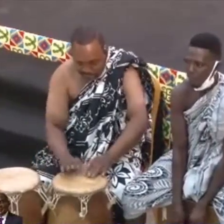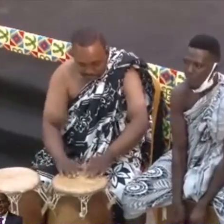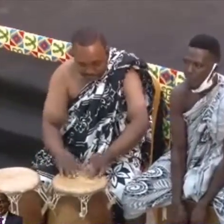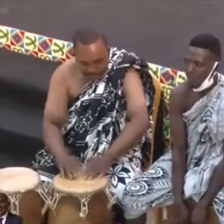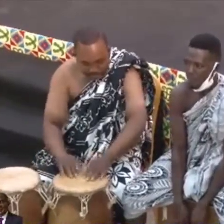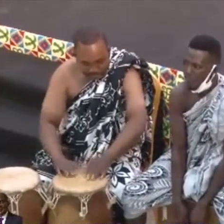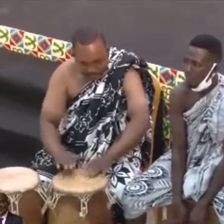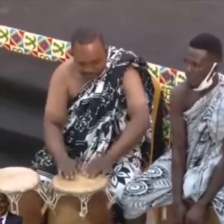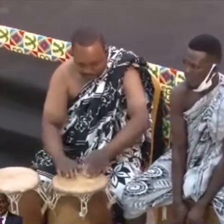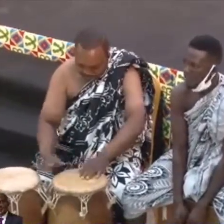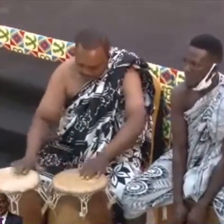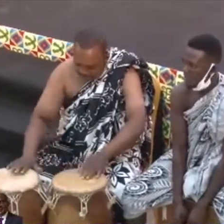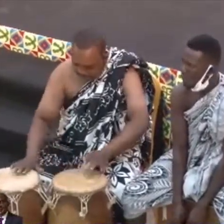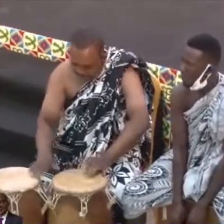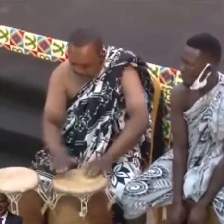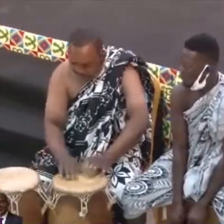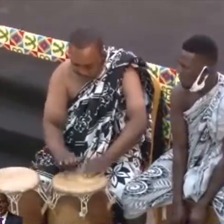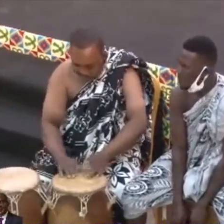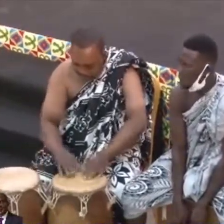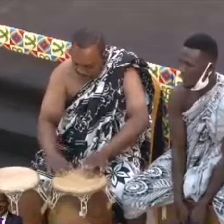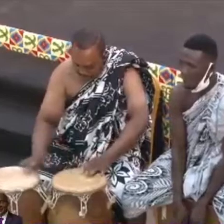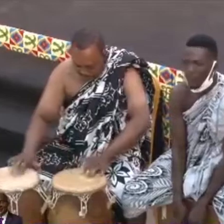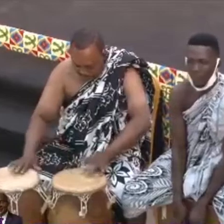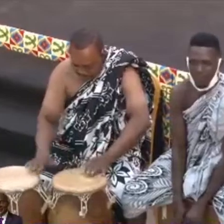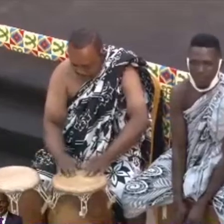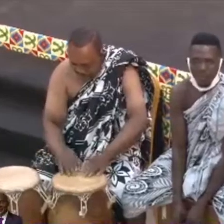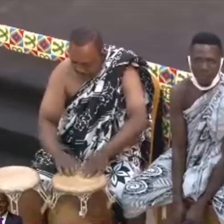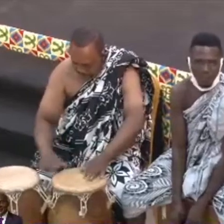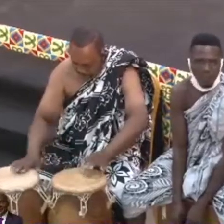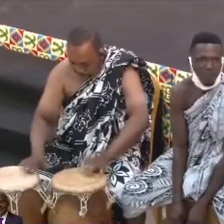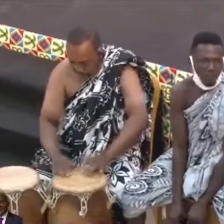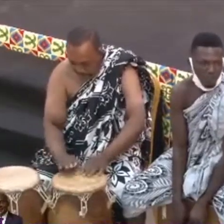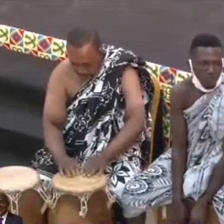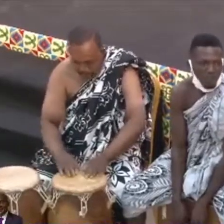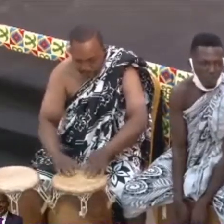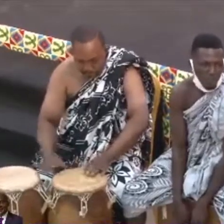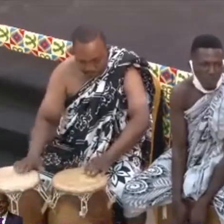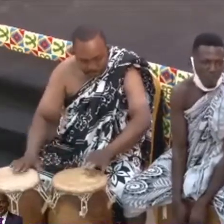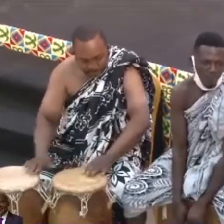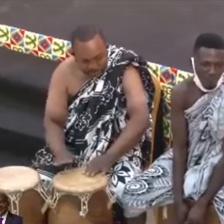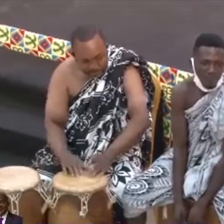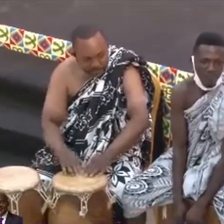Sansa Fadia, ya the chain. Nadia Yashemu,